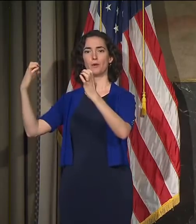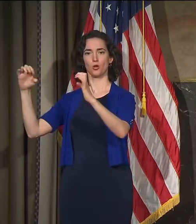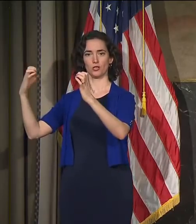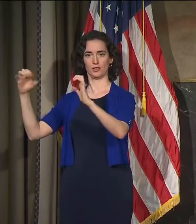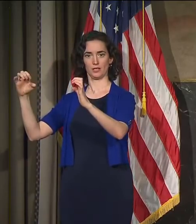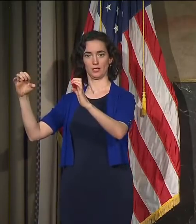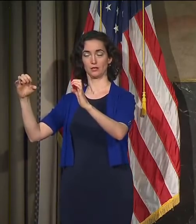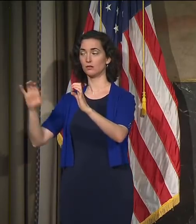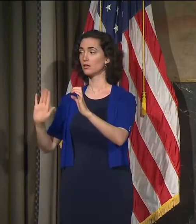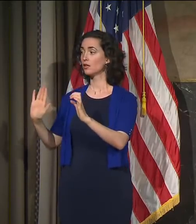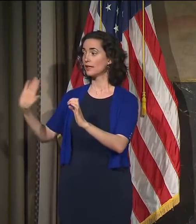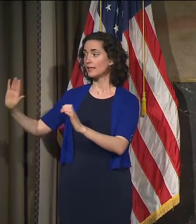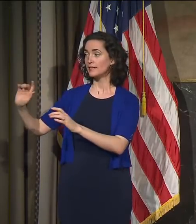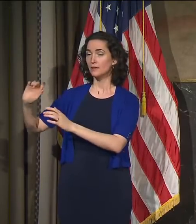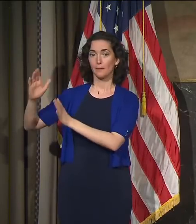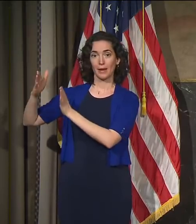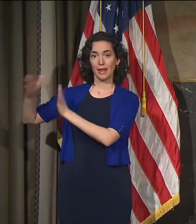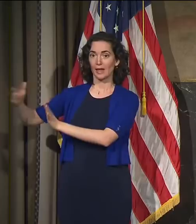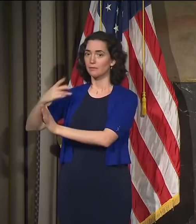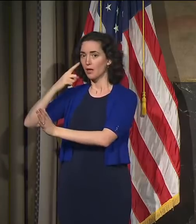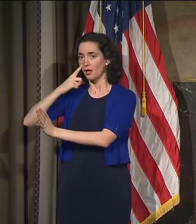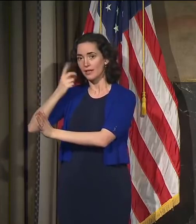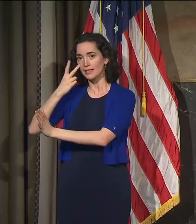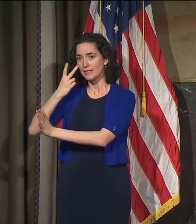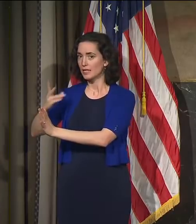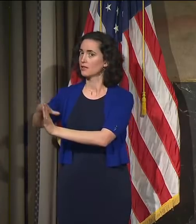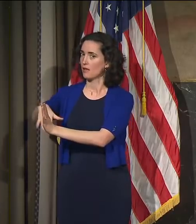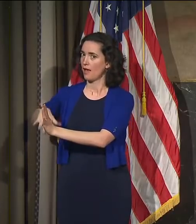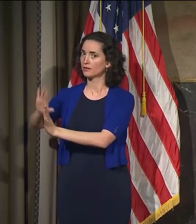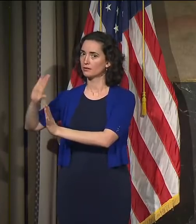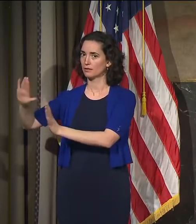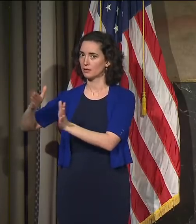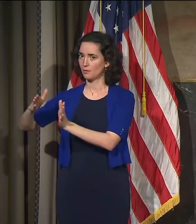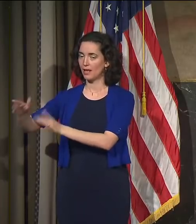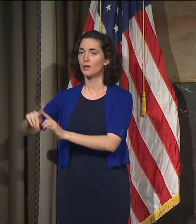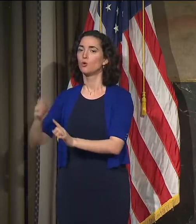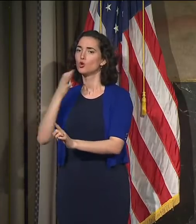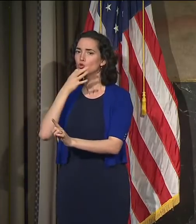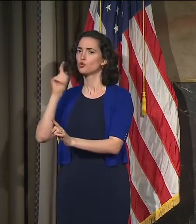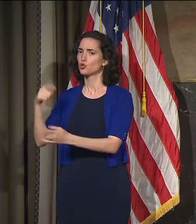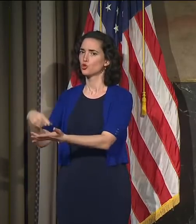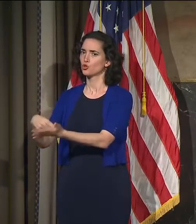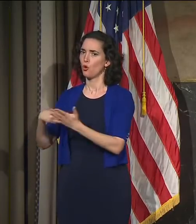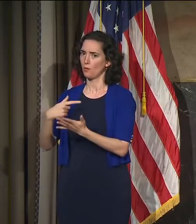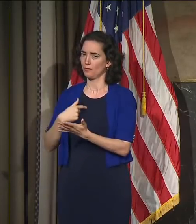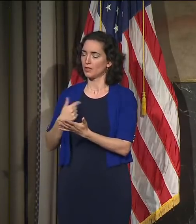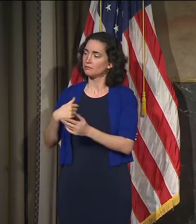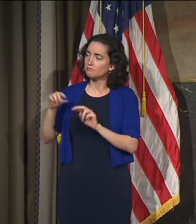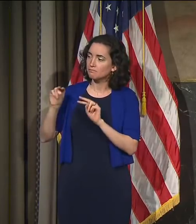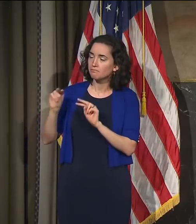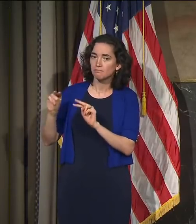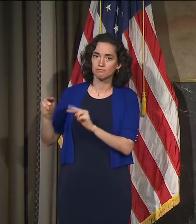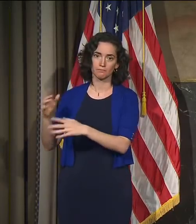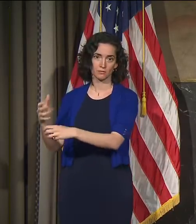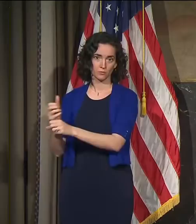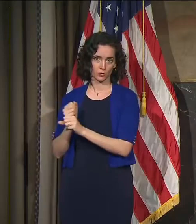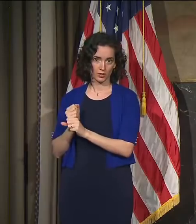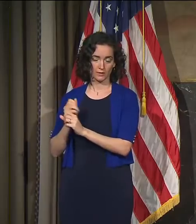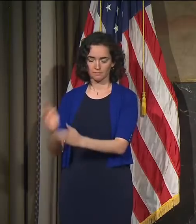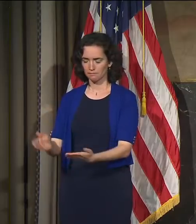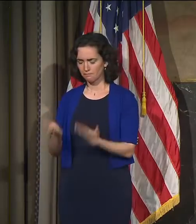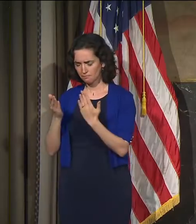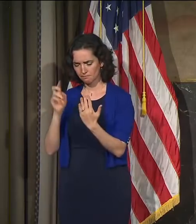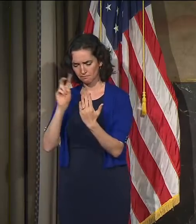seen his specific emergency plan, but I anticipate that I soon will. And I look forward to receiving it